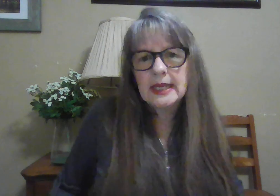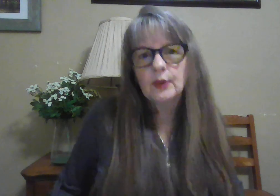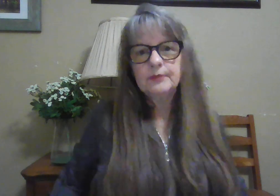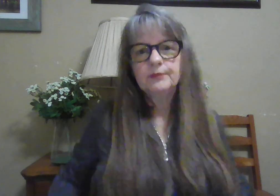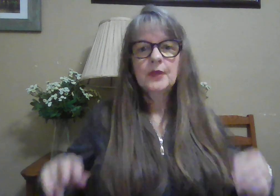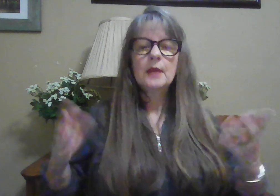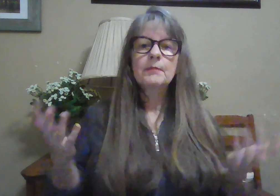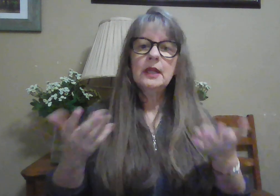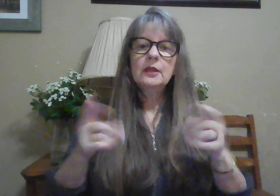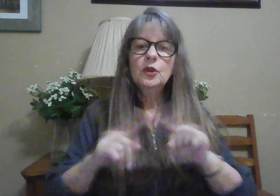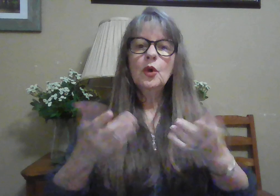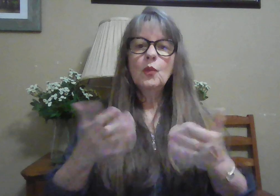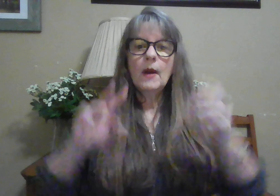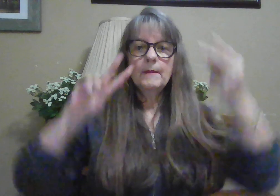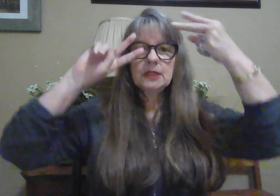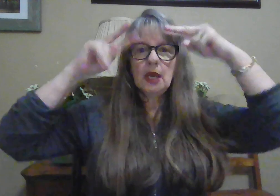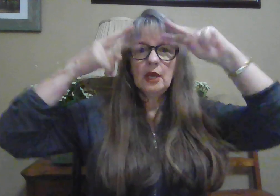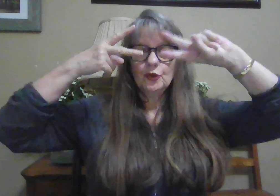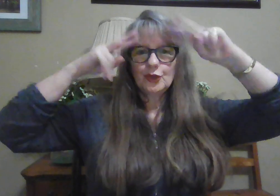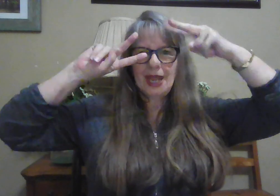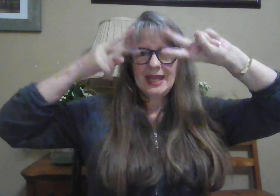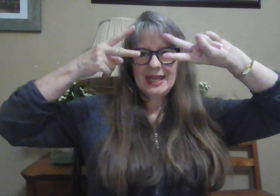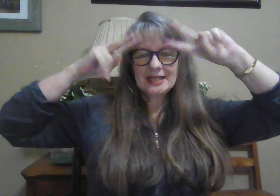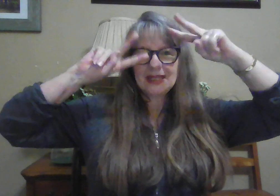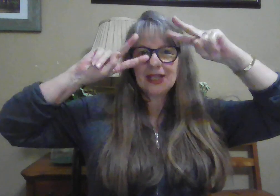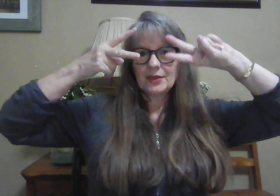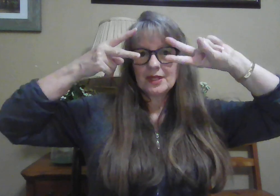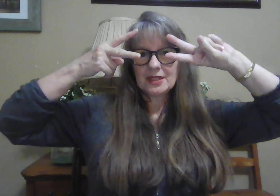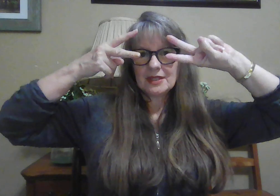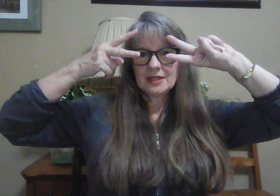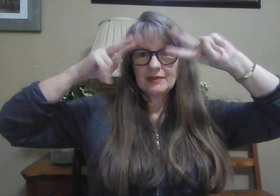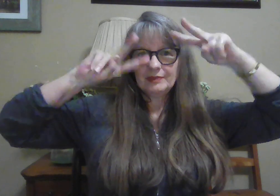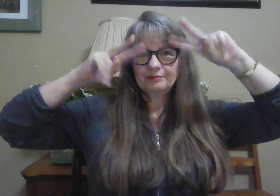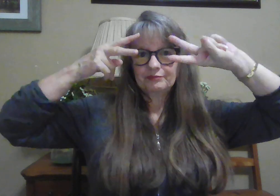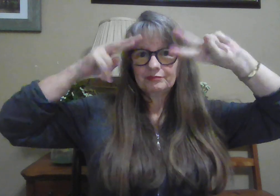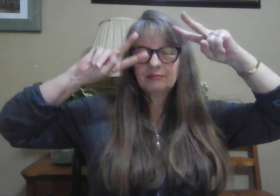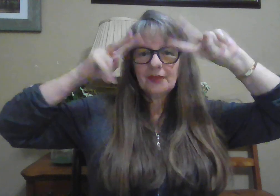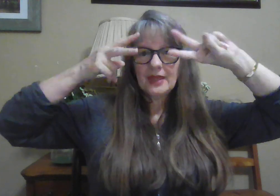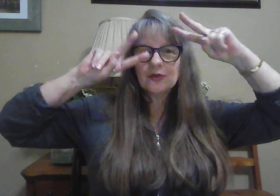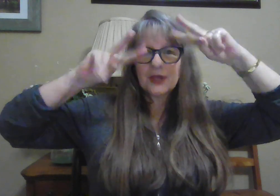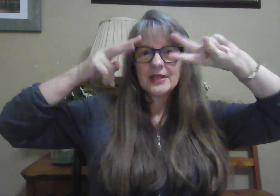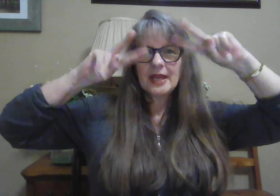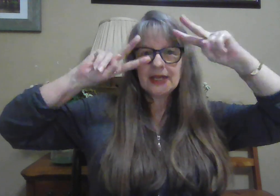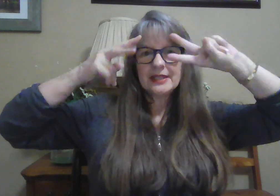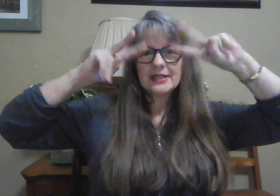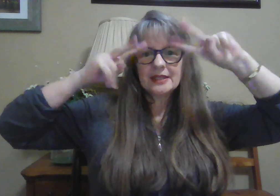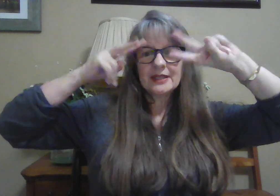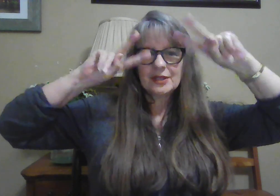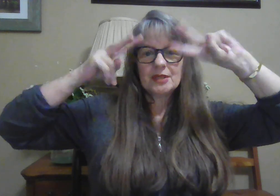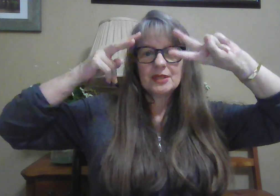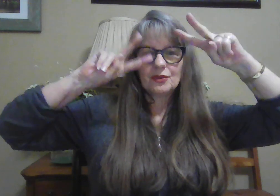ignorant. But you don't want misunderstandings, and that's what this is. That's what that sign is a